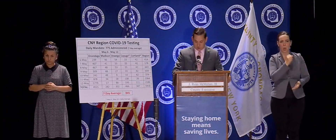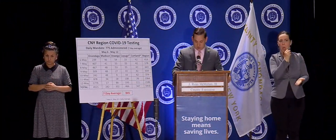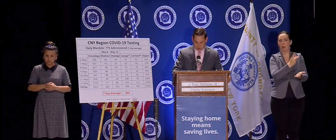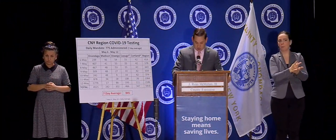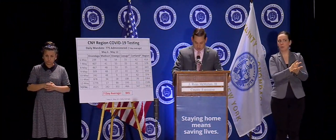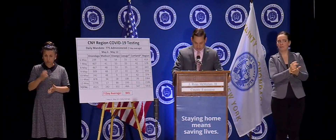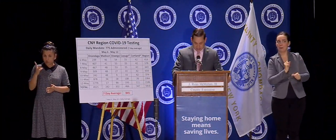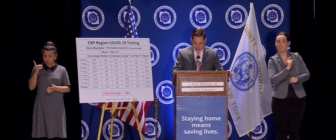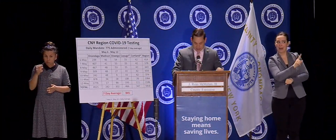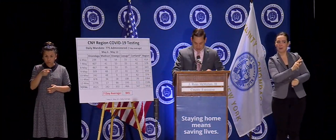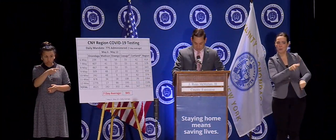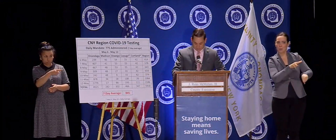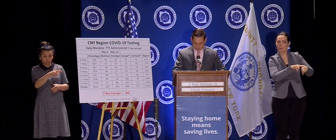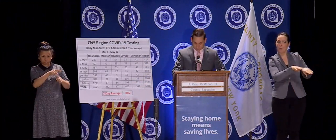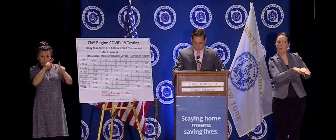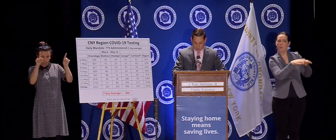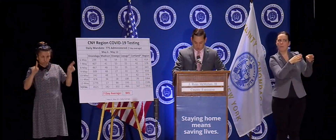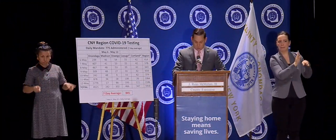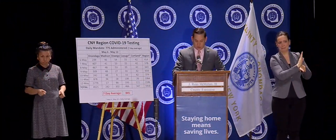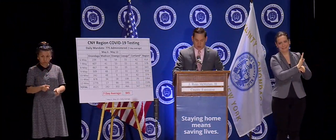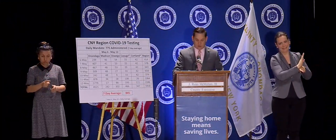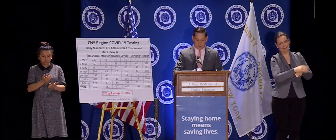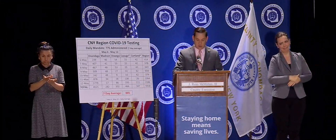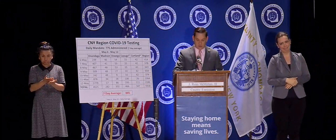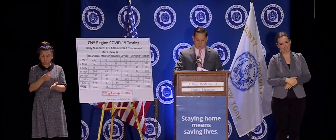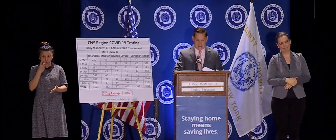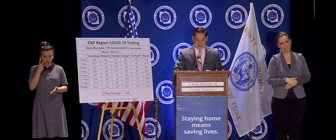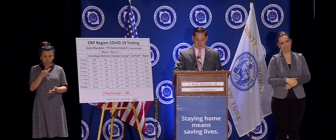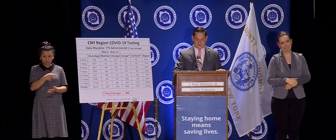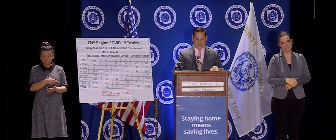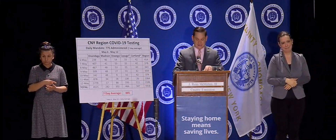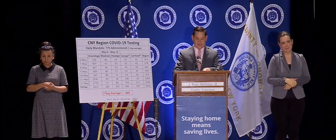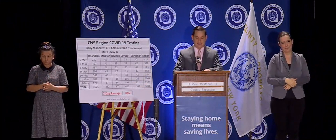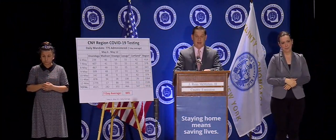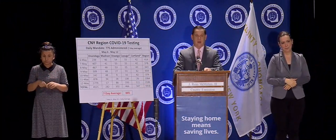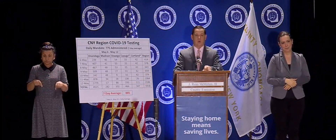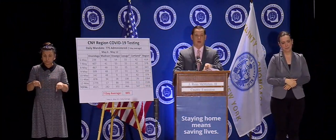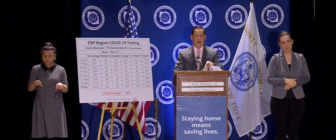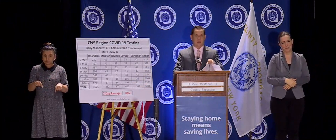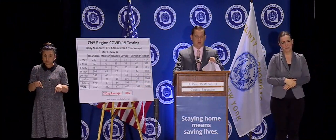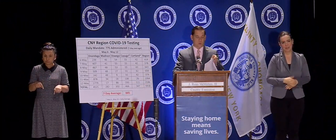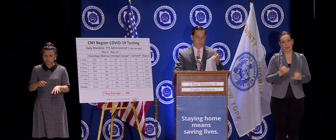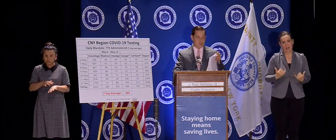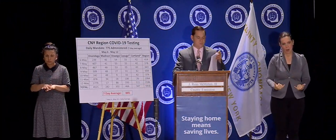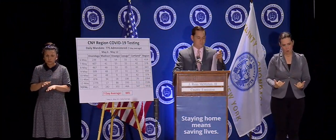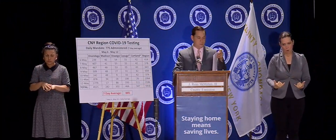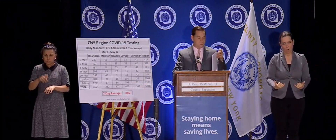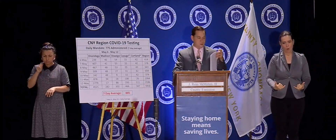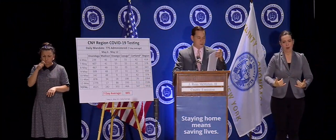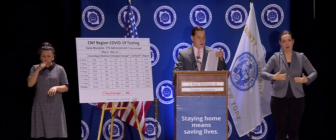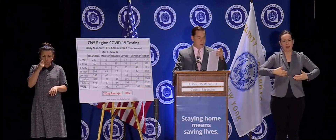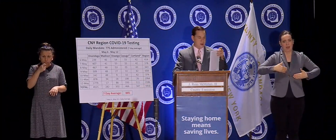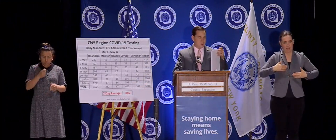themselves. Today, we have another massive testing day going on in our region.